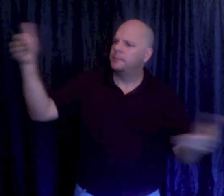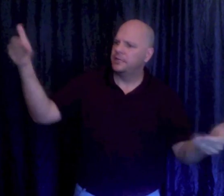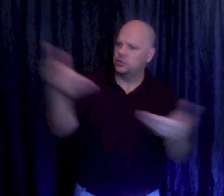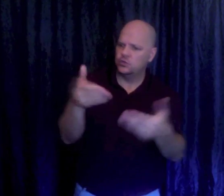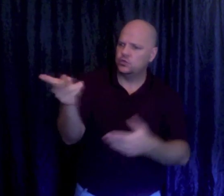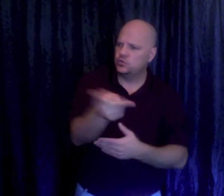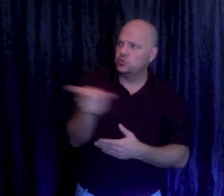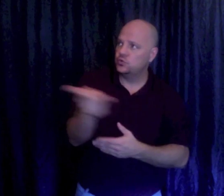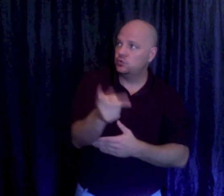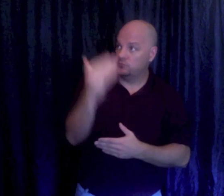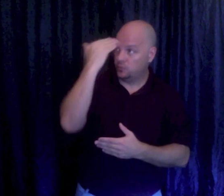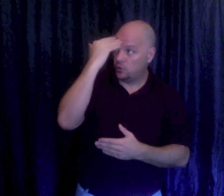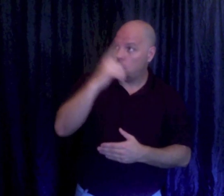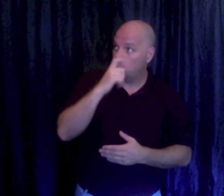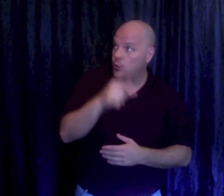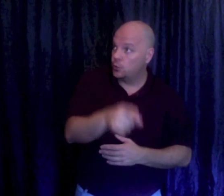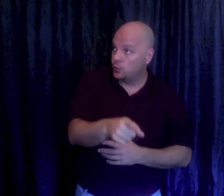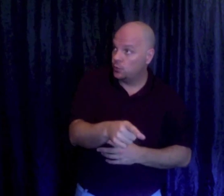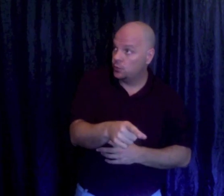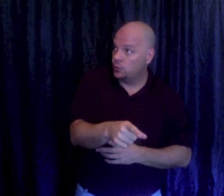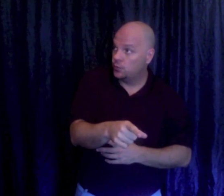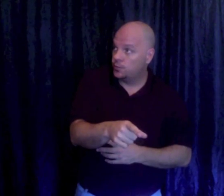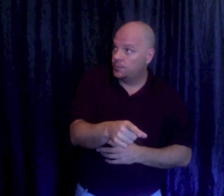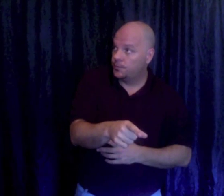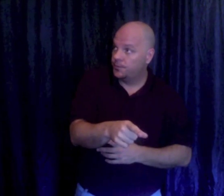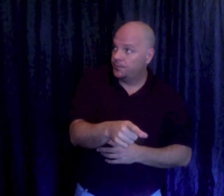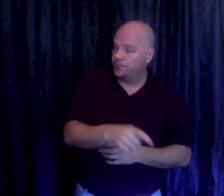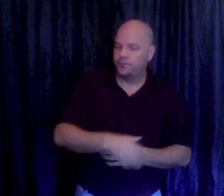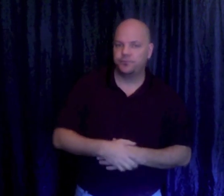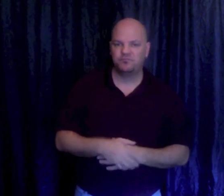Teacher to Deaf is? Do you want me to introduce you to her?